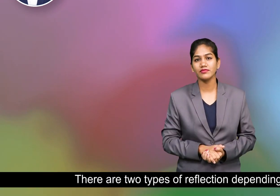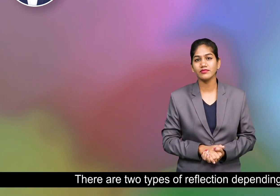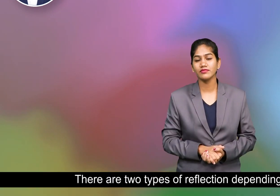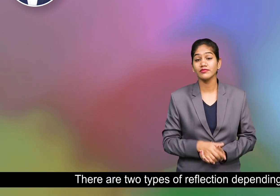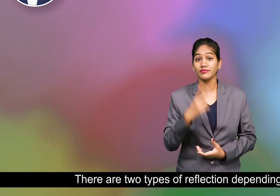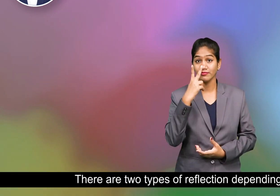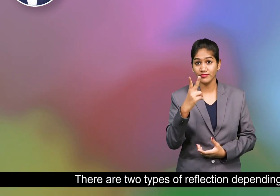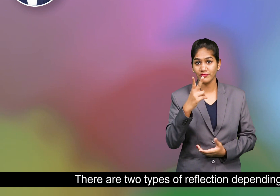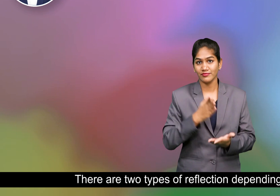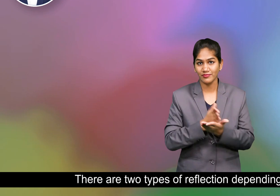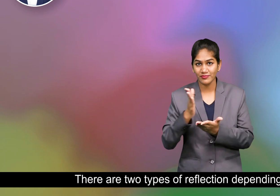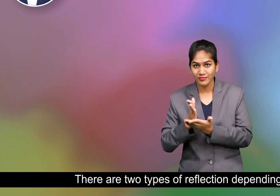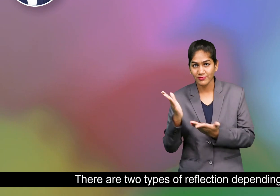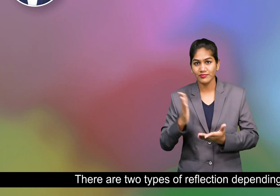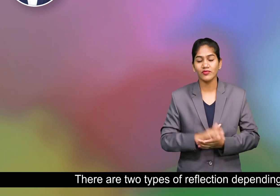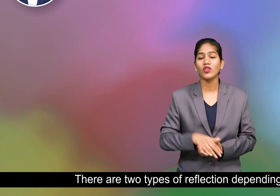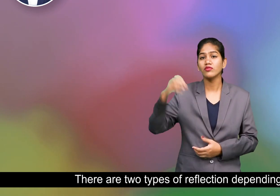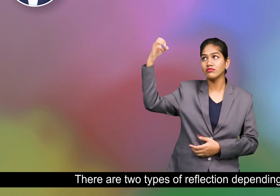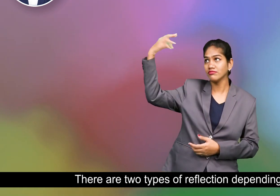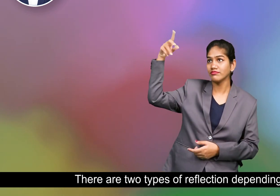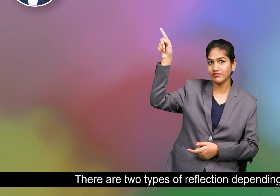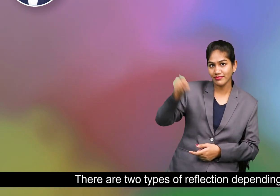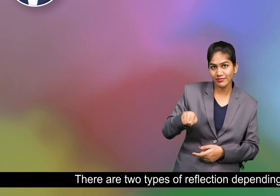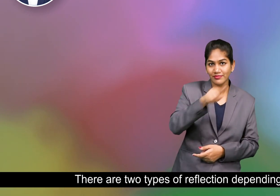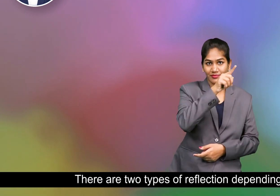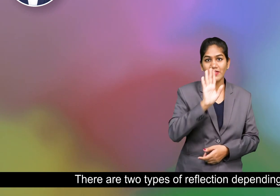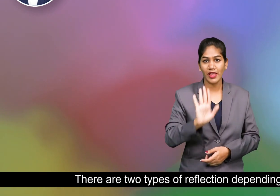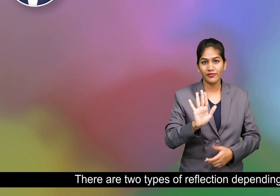There are two types of reflection